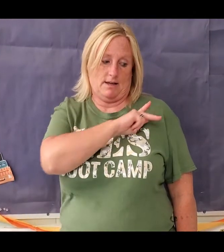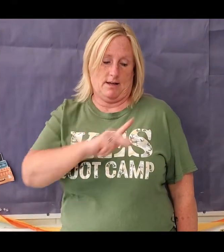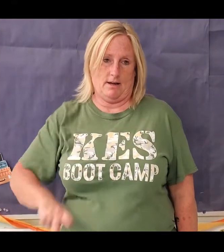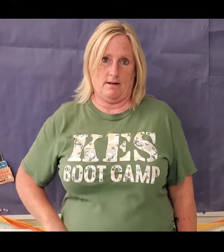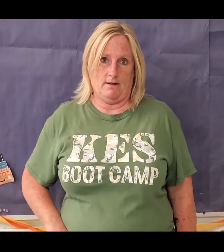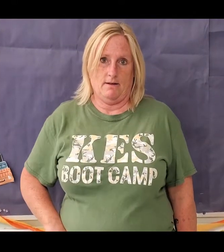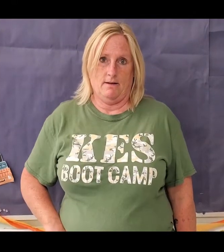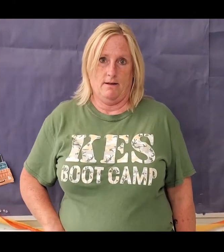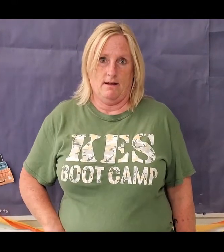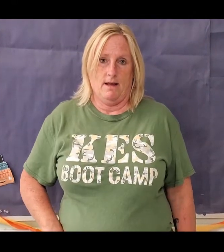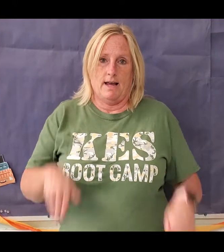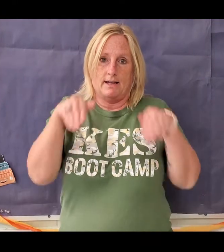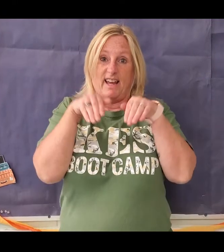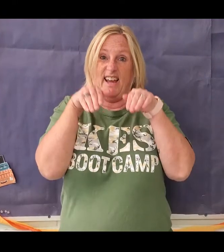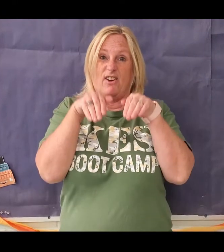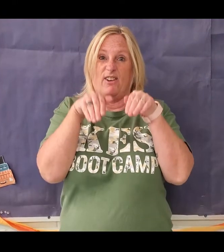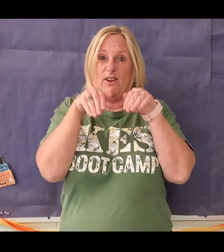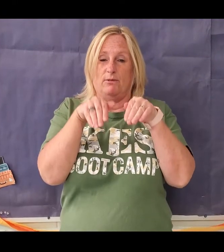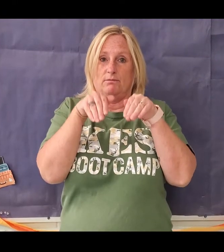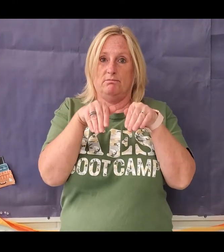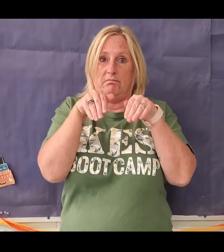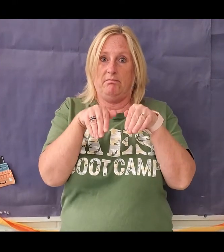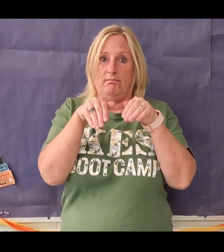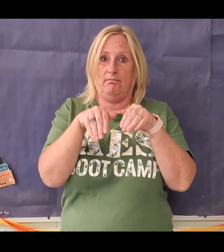King. And kangaroo.